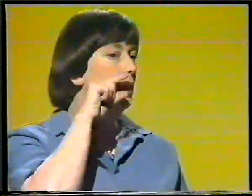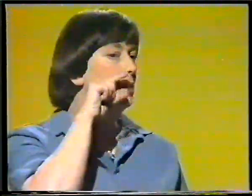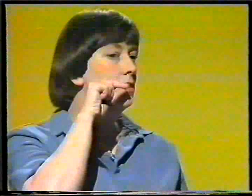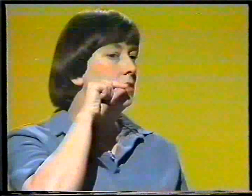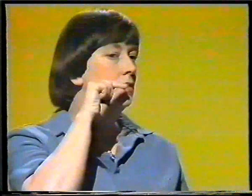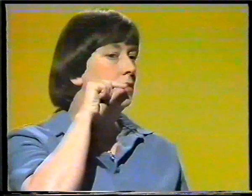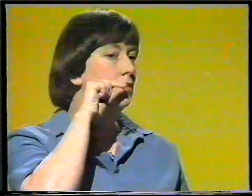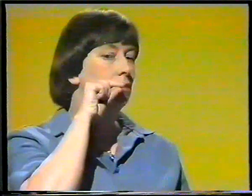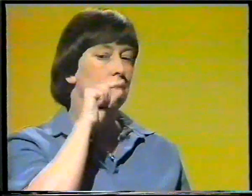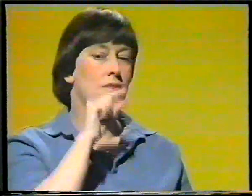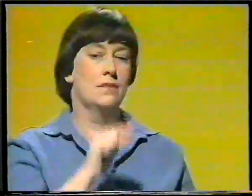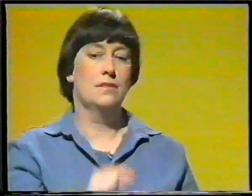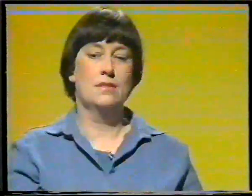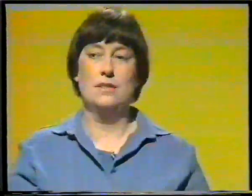Bird.